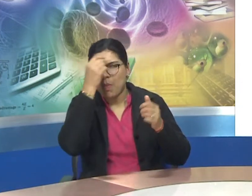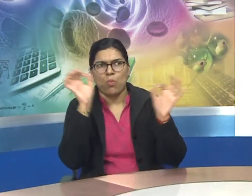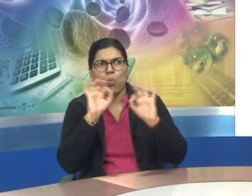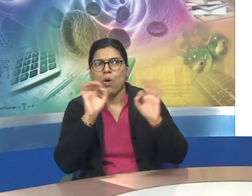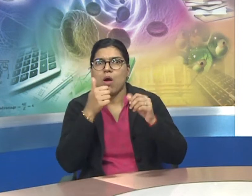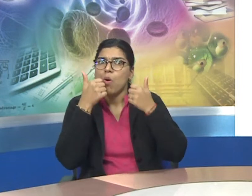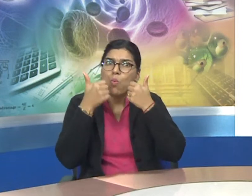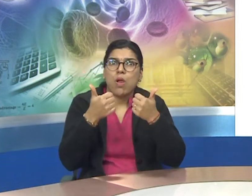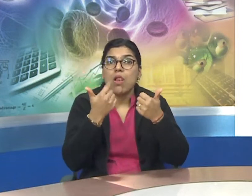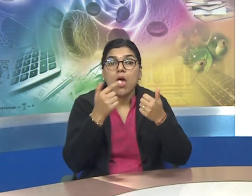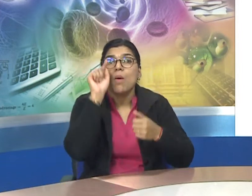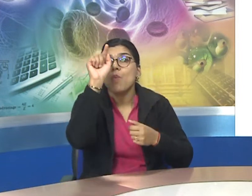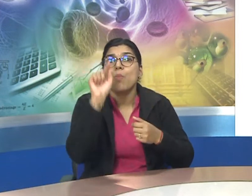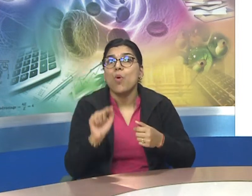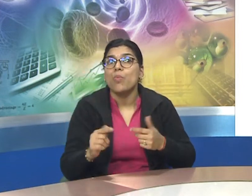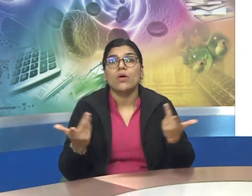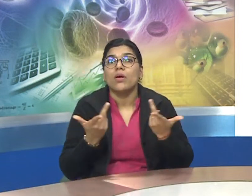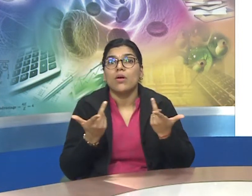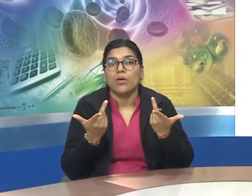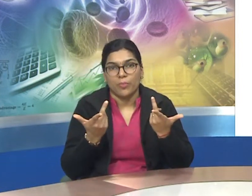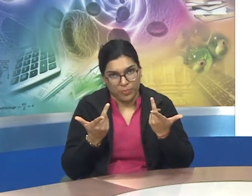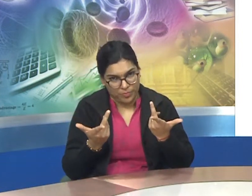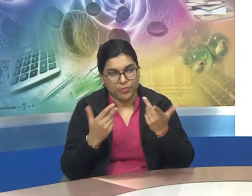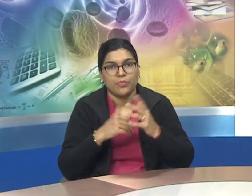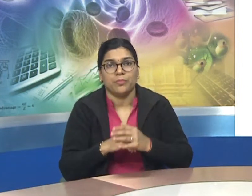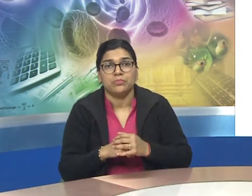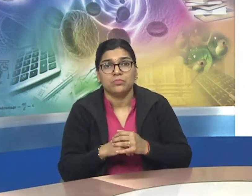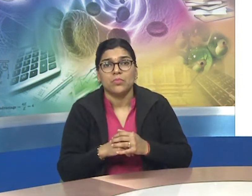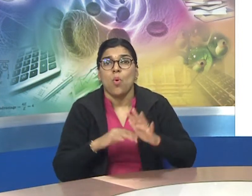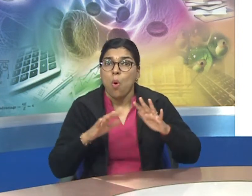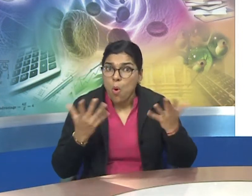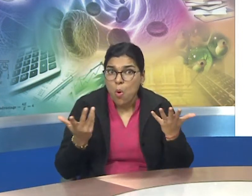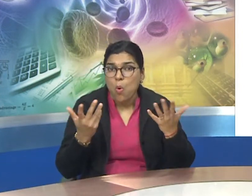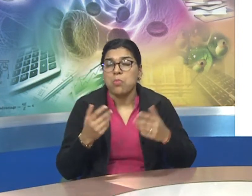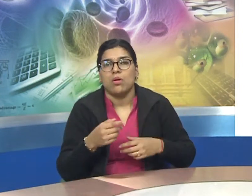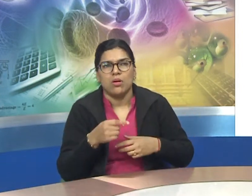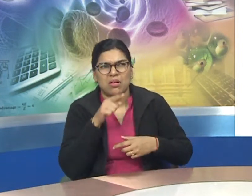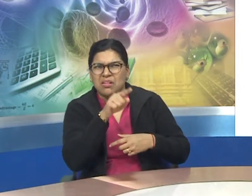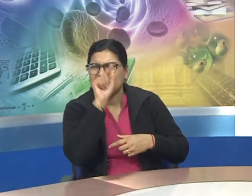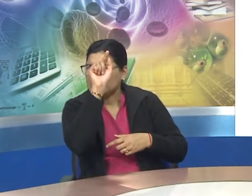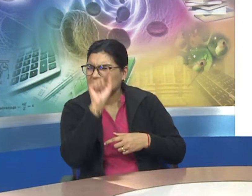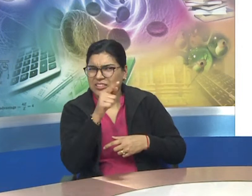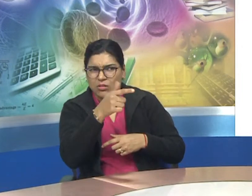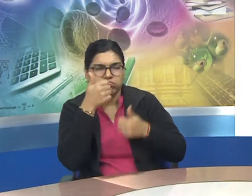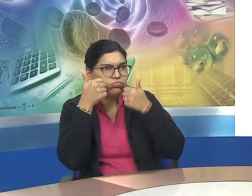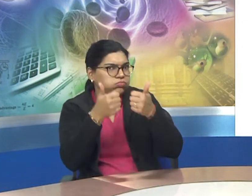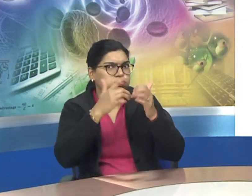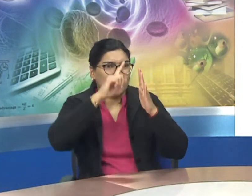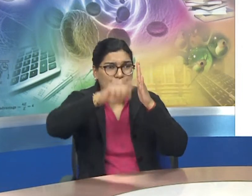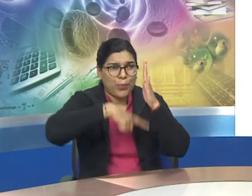What are its advantages? Does it have any drawbacks?